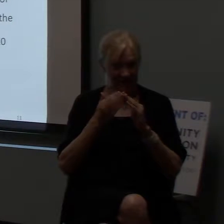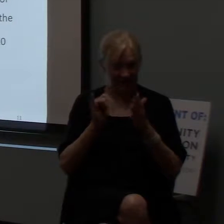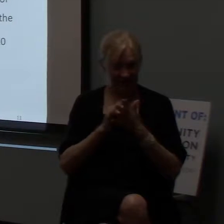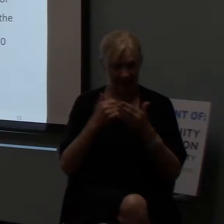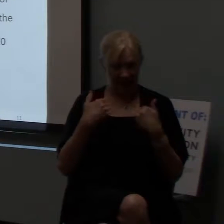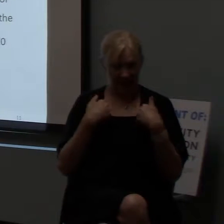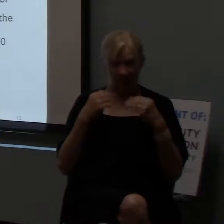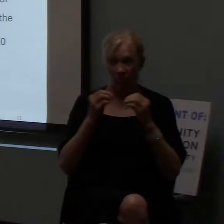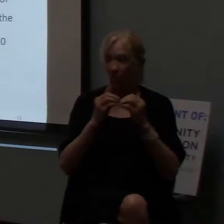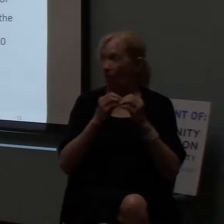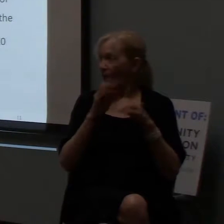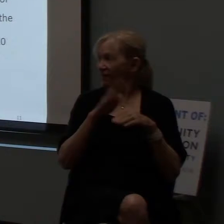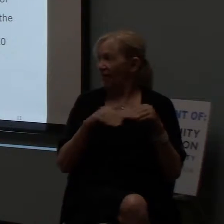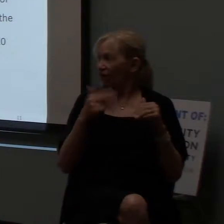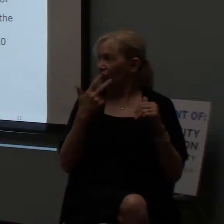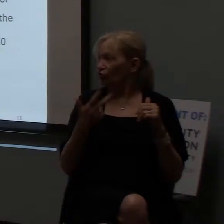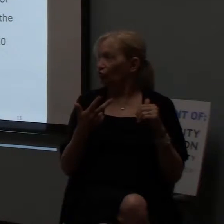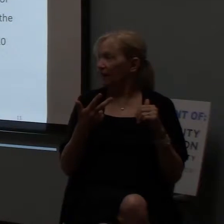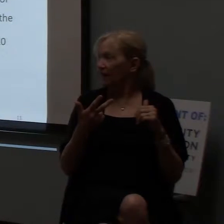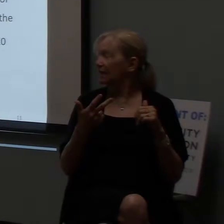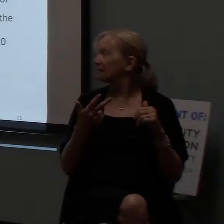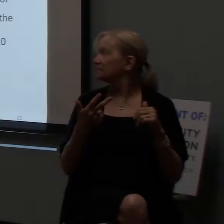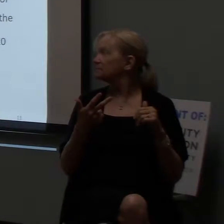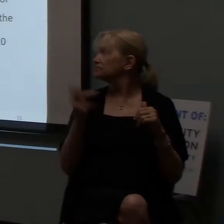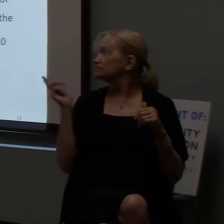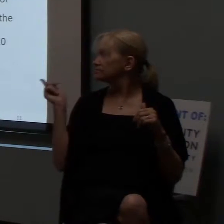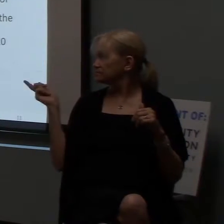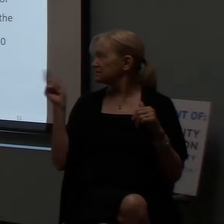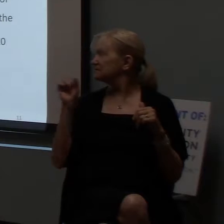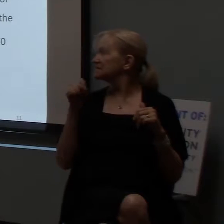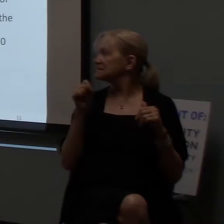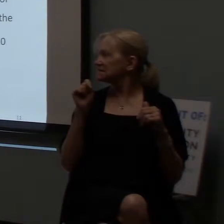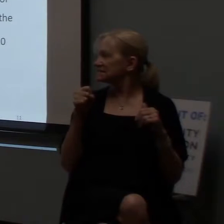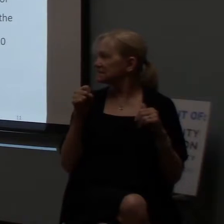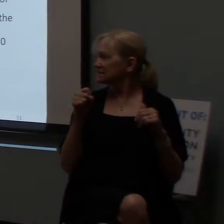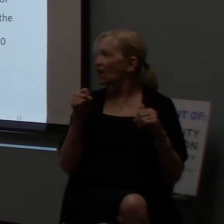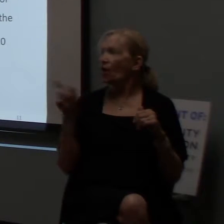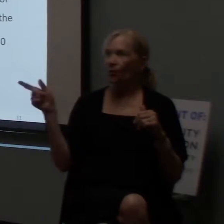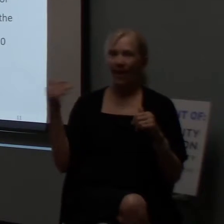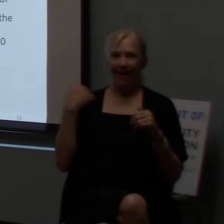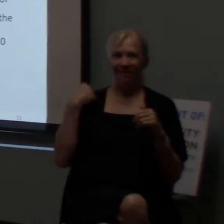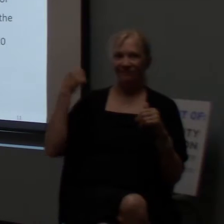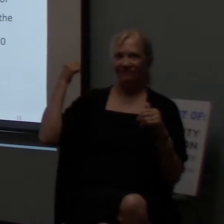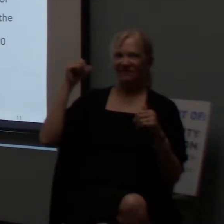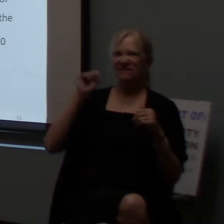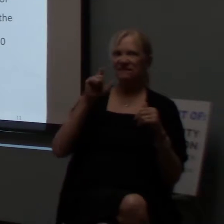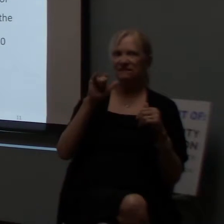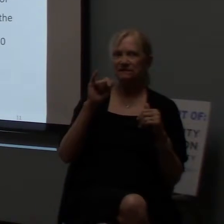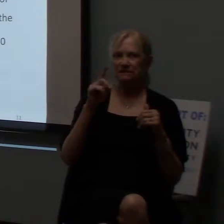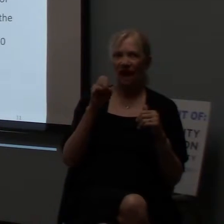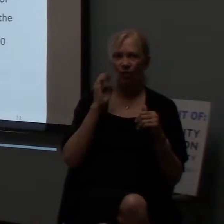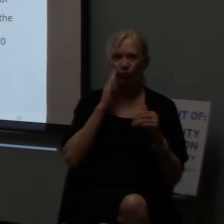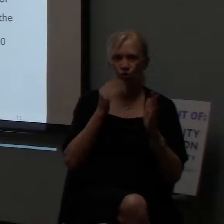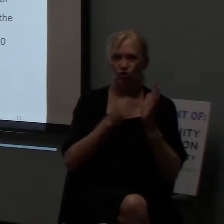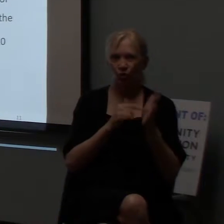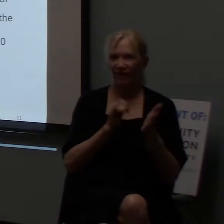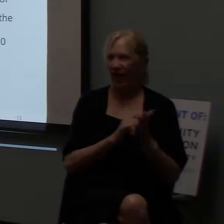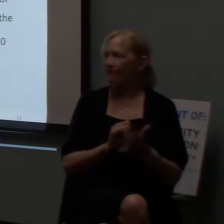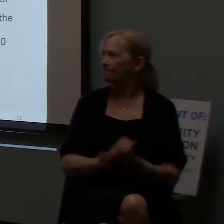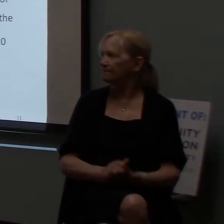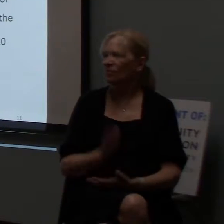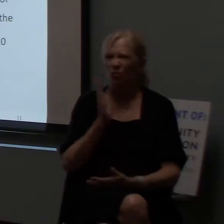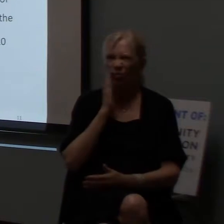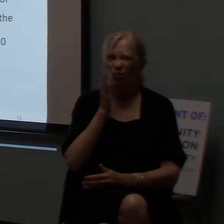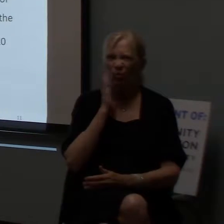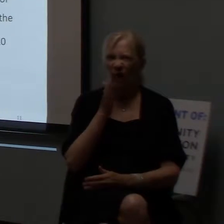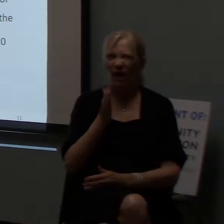3 that we could look to? Counties, yes, and We have a slide that could. we have a slide coming up on that. So I think